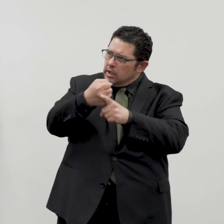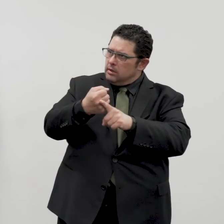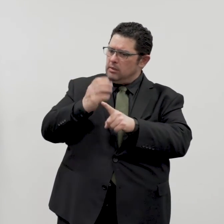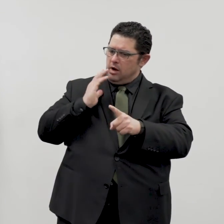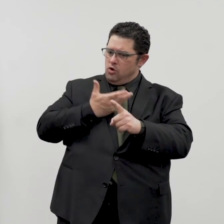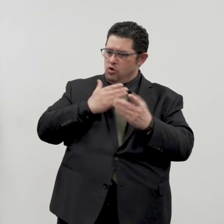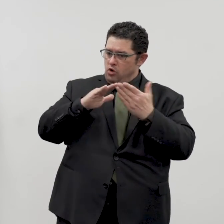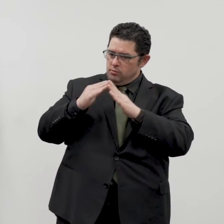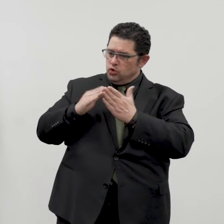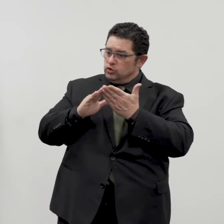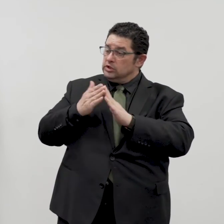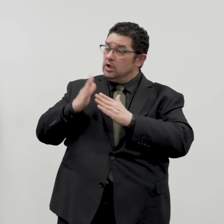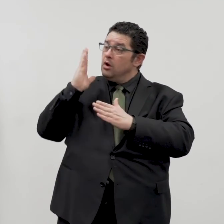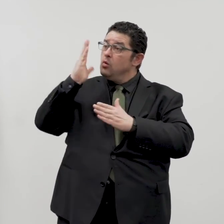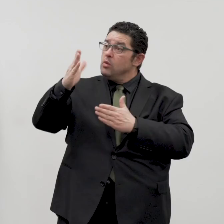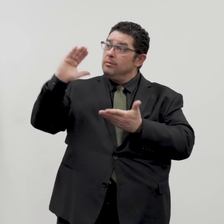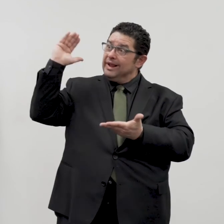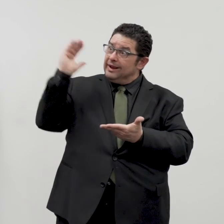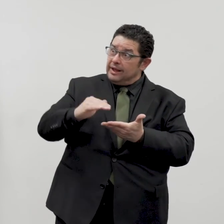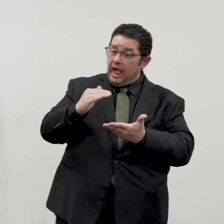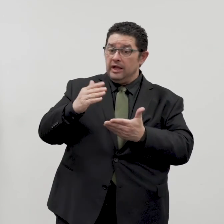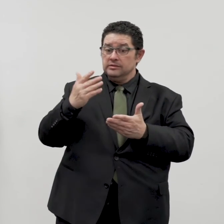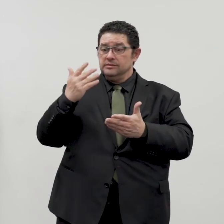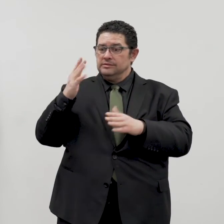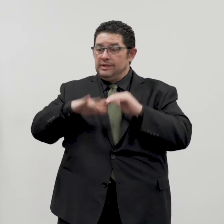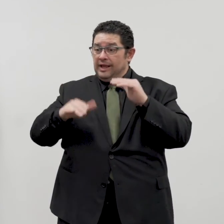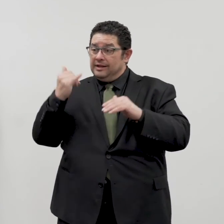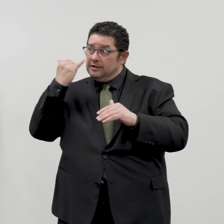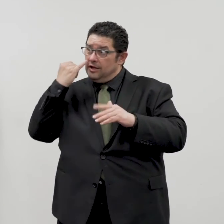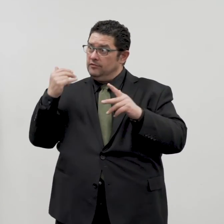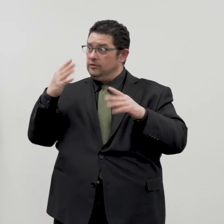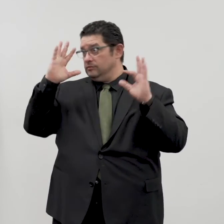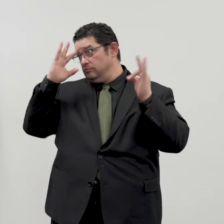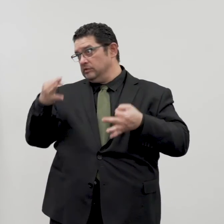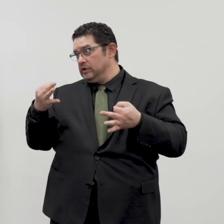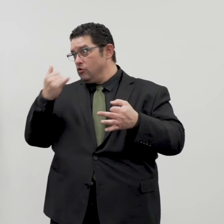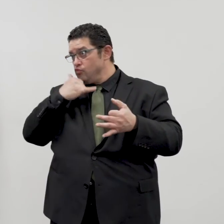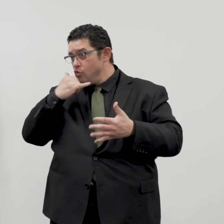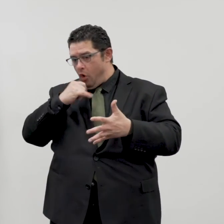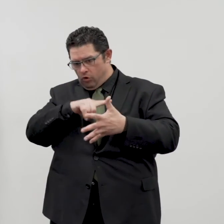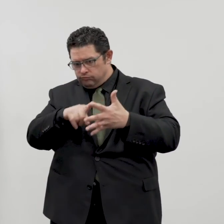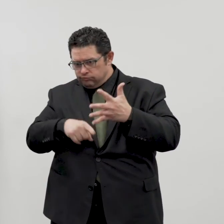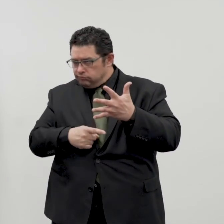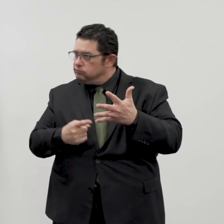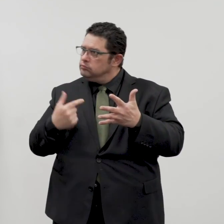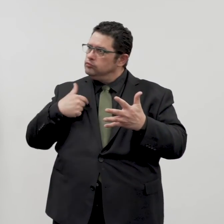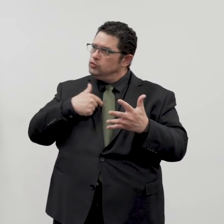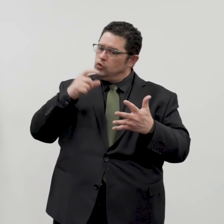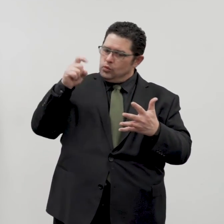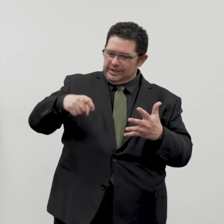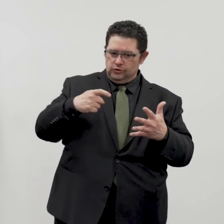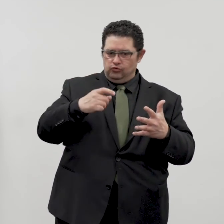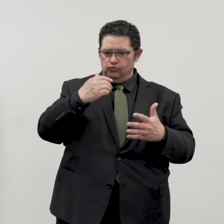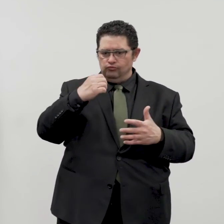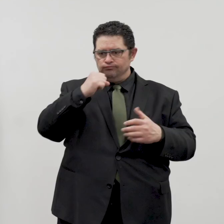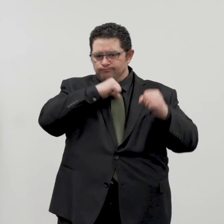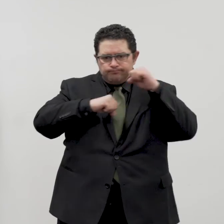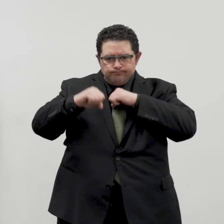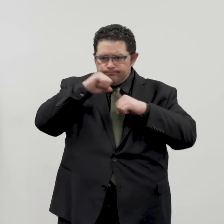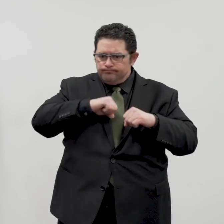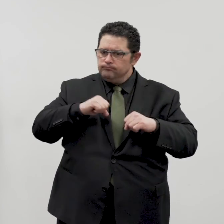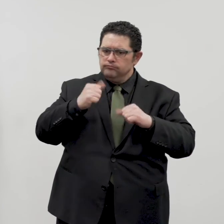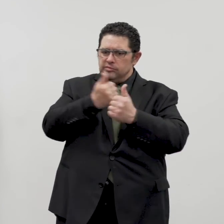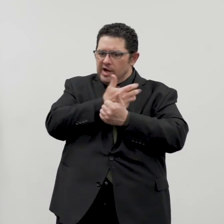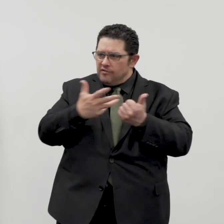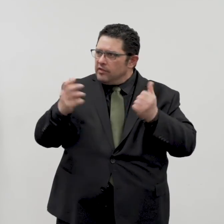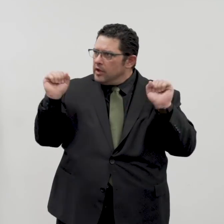the next couple of months will be much, much less than it would have been otherwise. And so we need to get through this with doing everything we